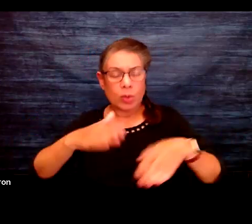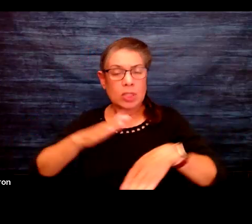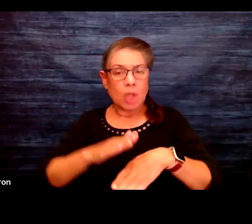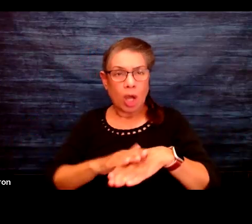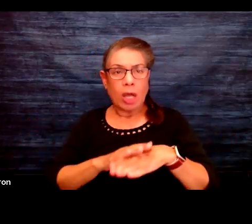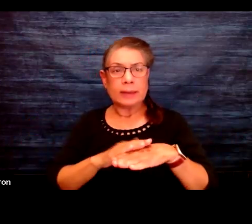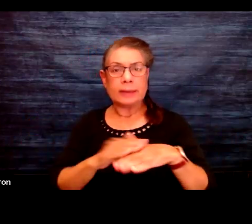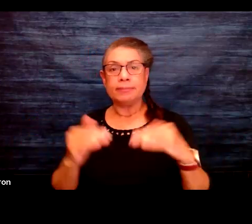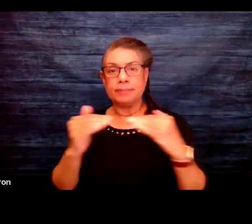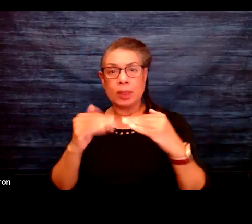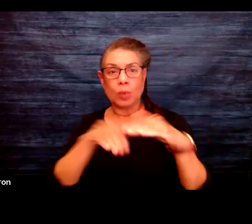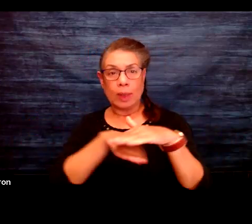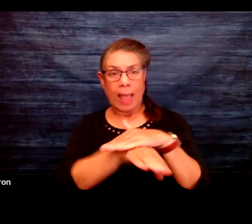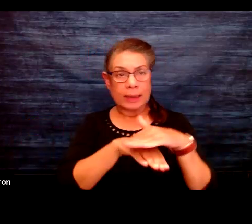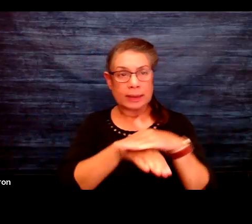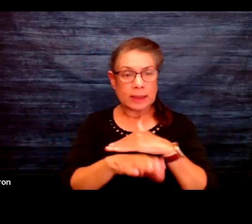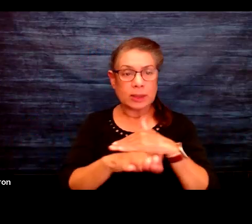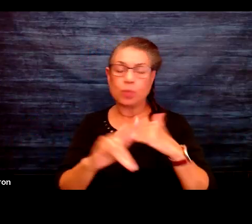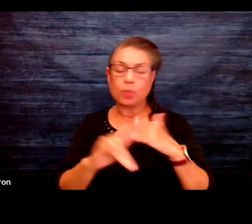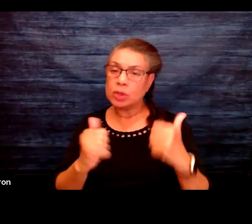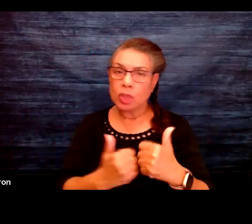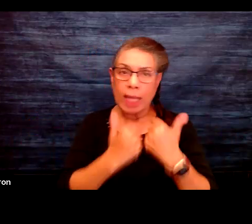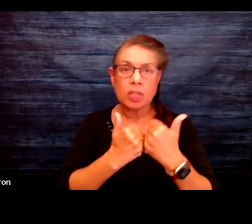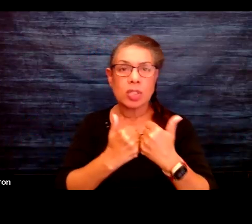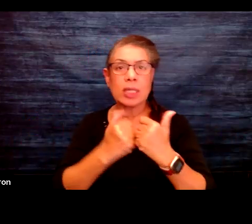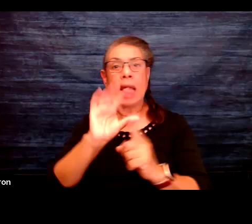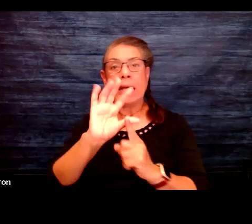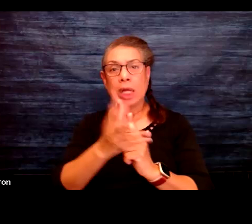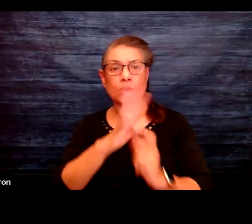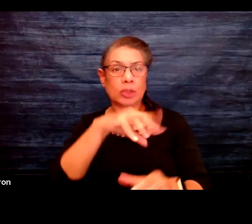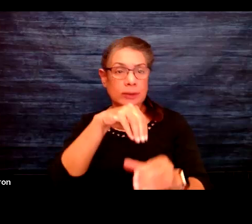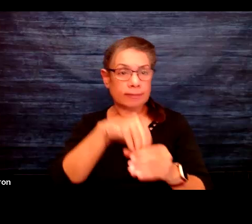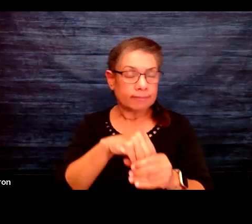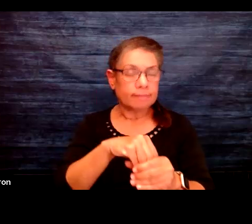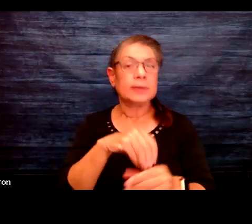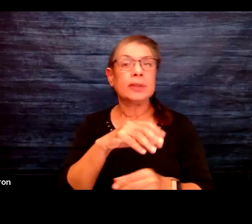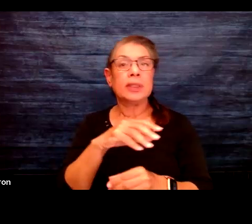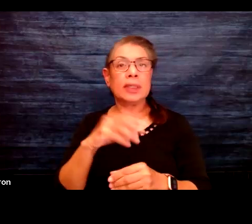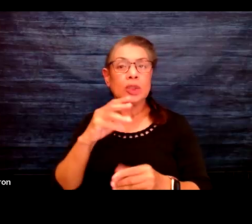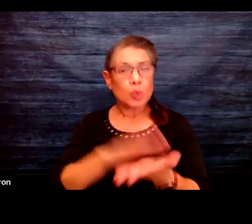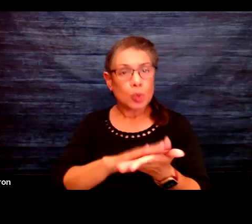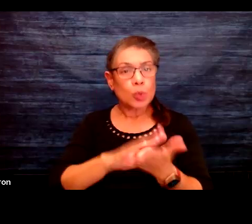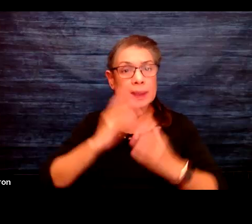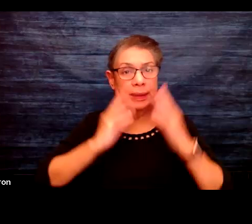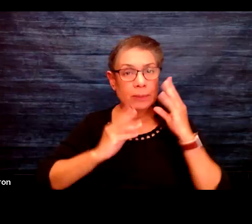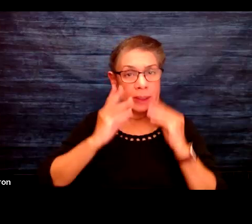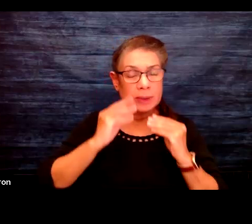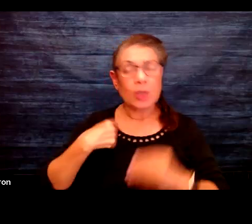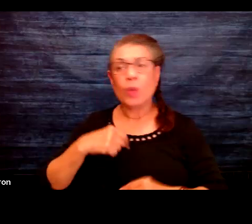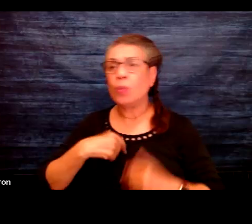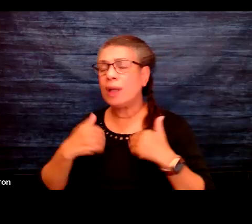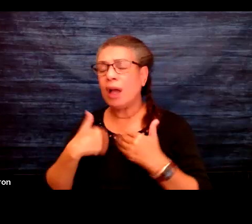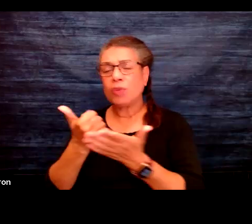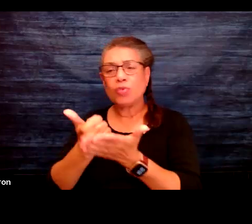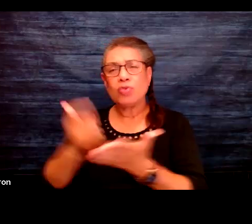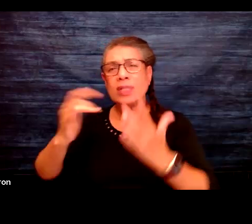equitable access to rigorous and culturally affirming educational experiences. We serve a rich and